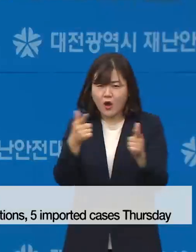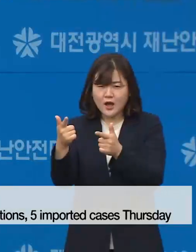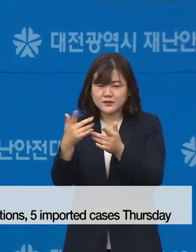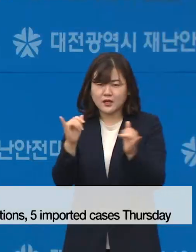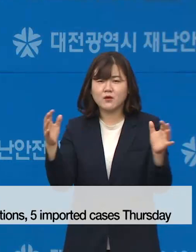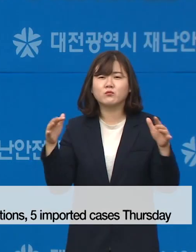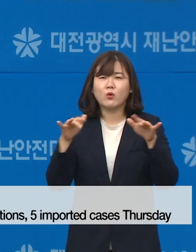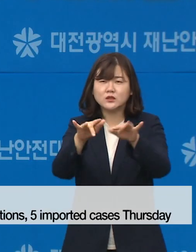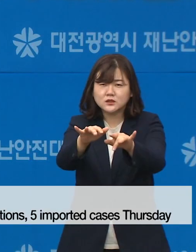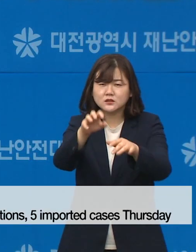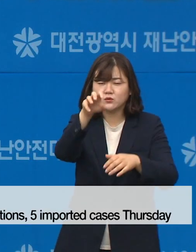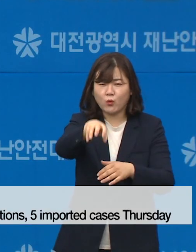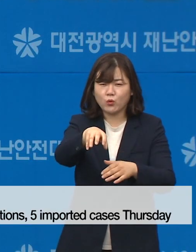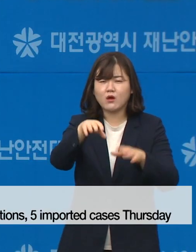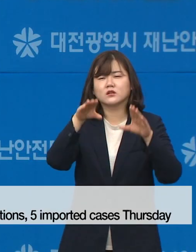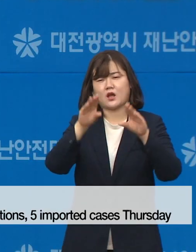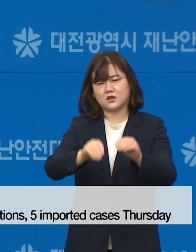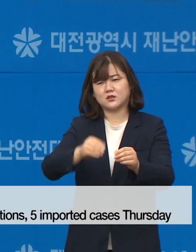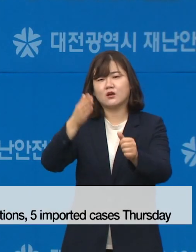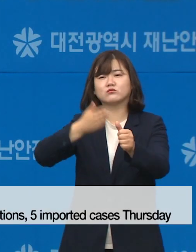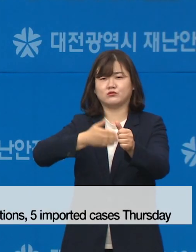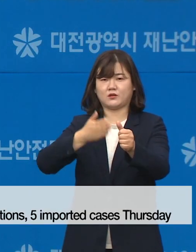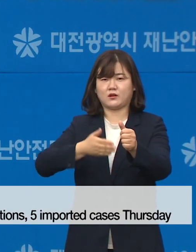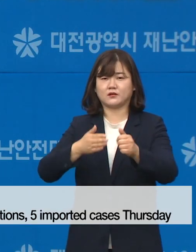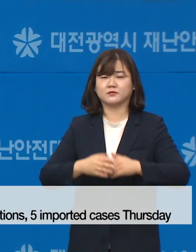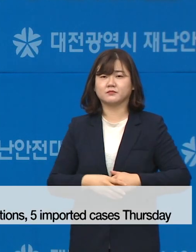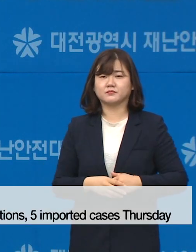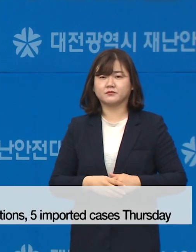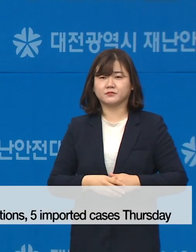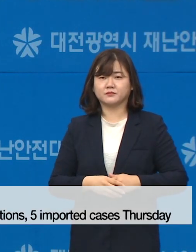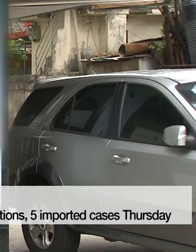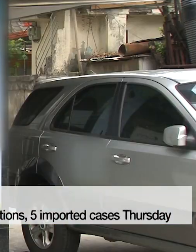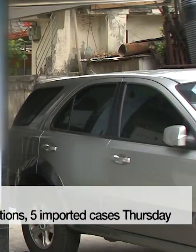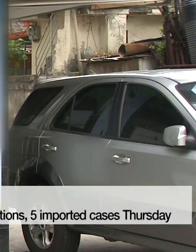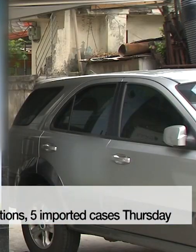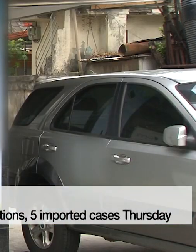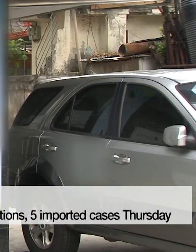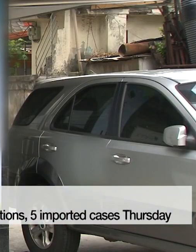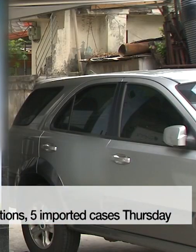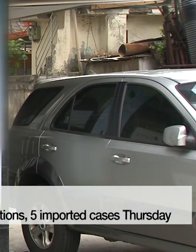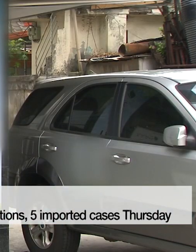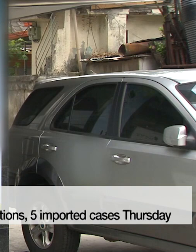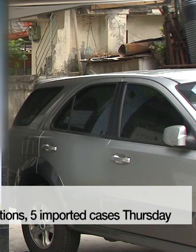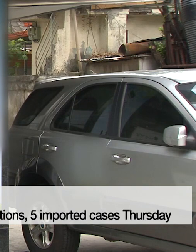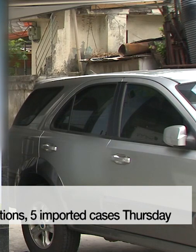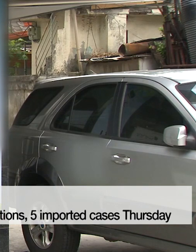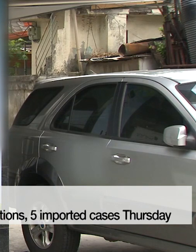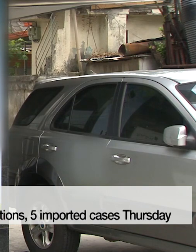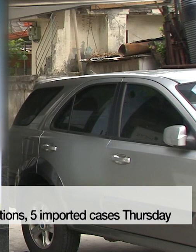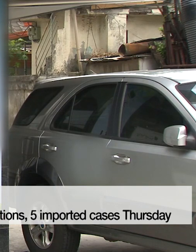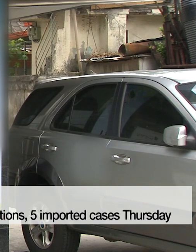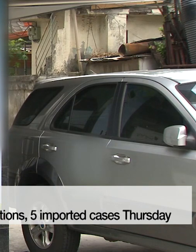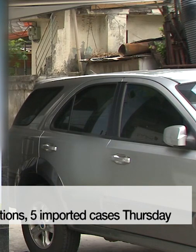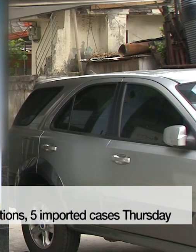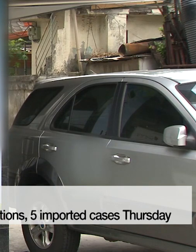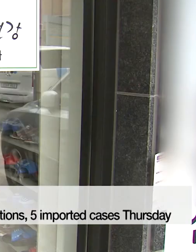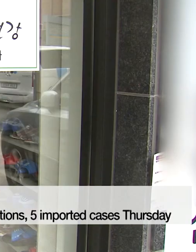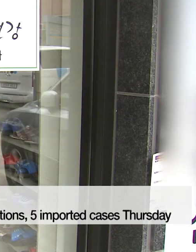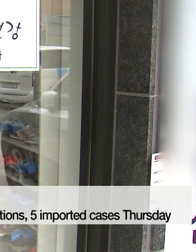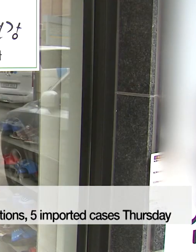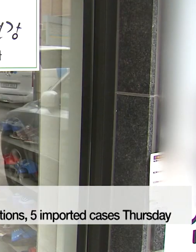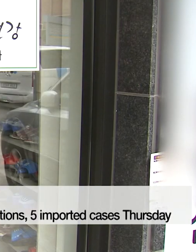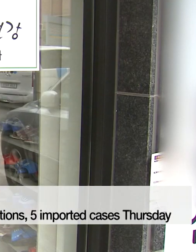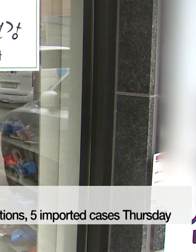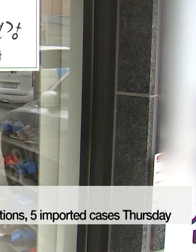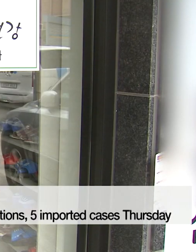group infection traced to such establishment in Daejeon resulted in 58 total cases. And as has been the trend